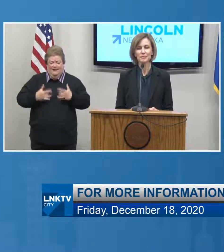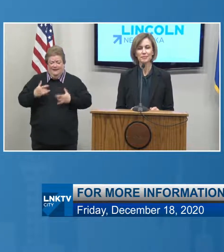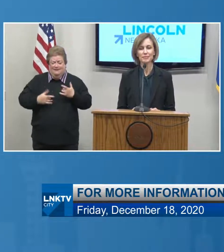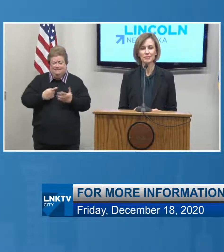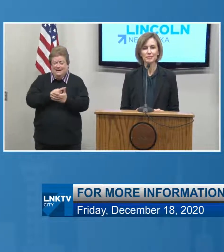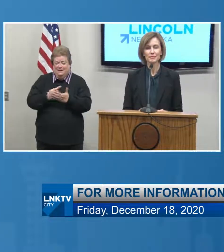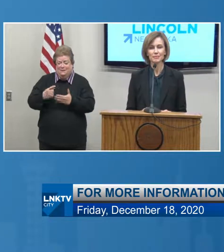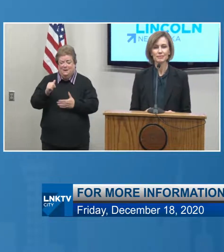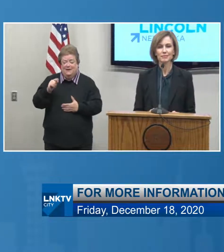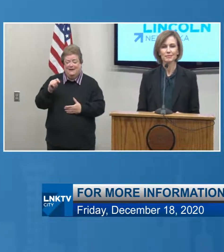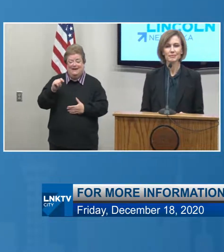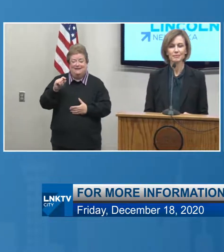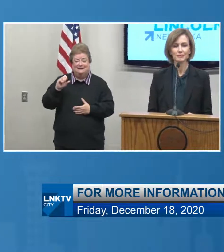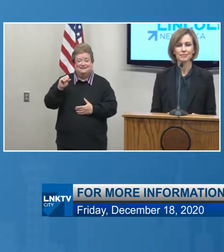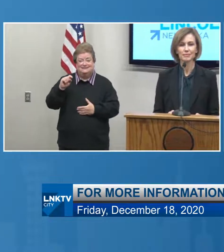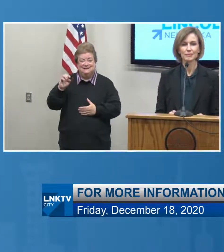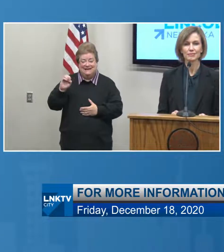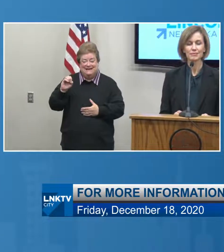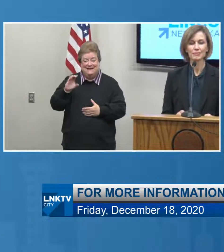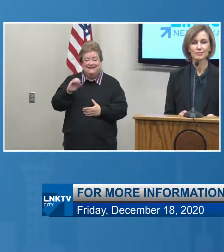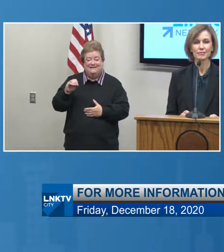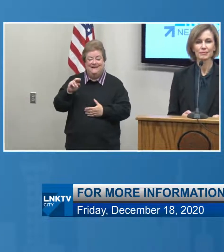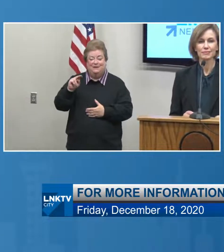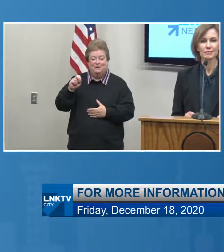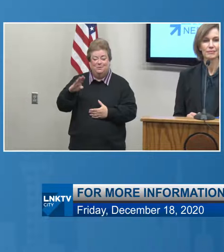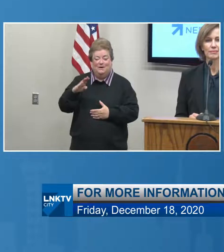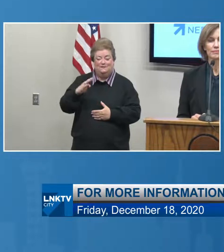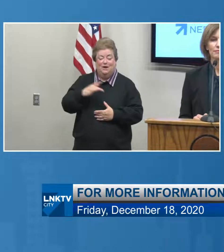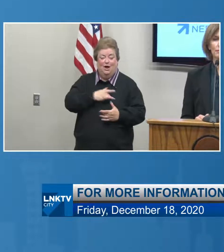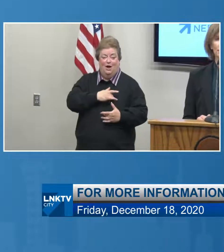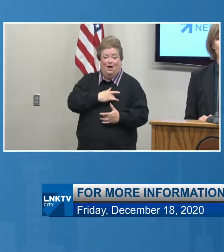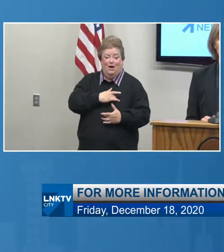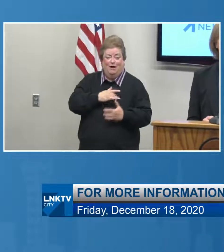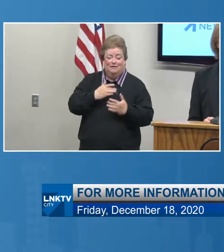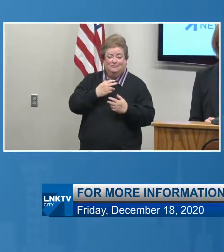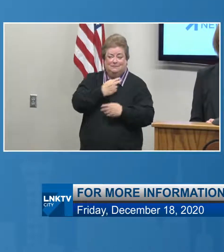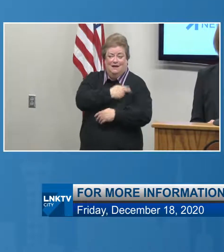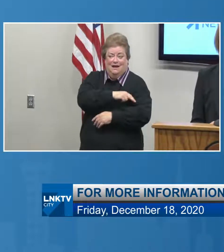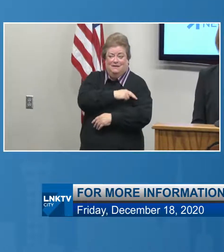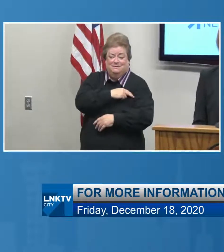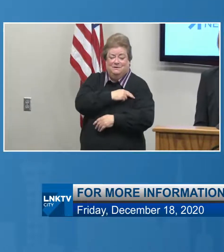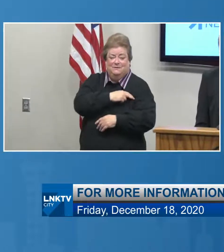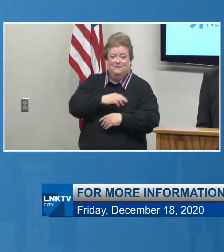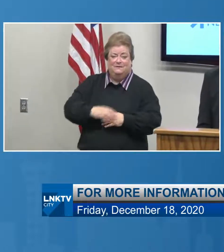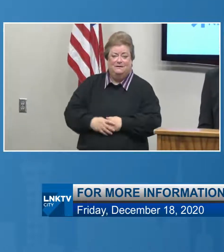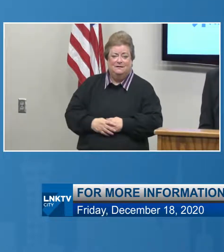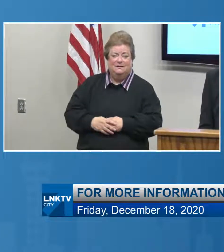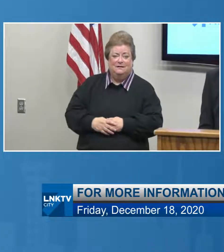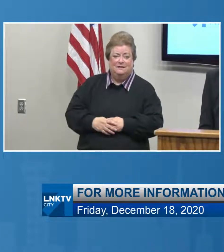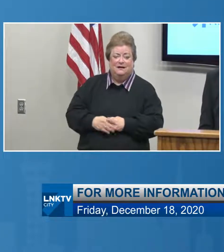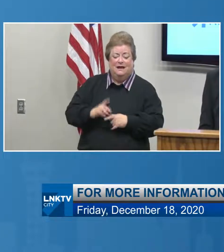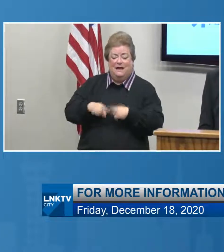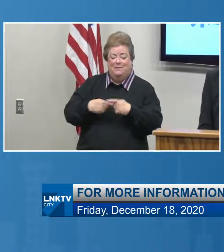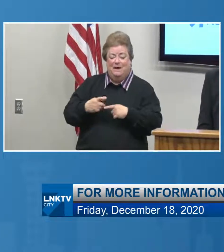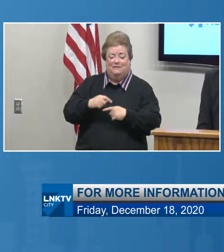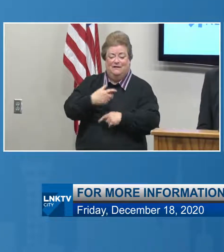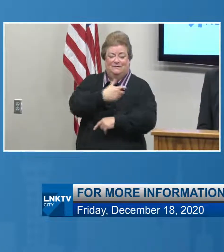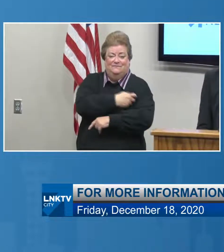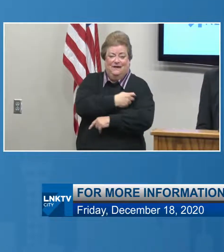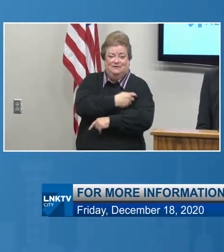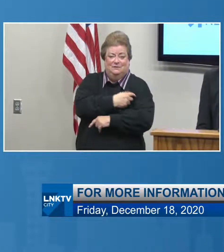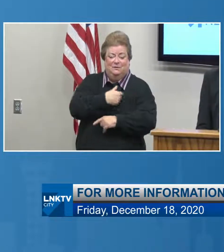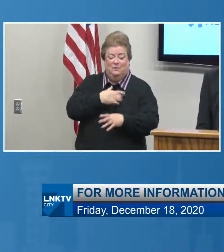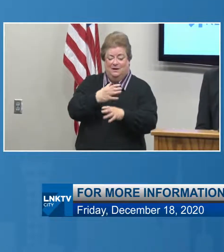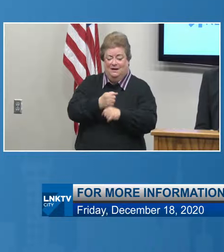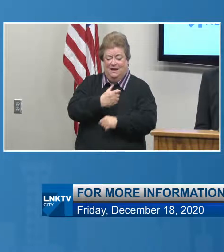St. Elizabeth and Nebraska Heart. Similar to Russ's comments, a lot of positive energy around the vaccine. We received our